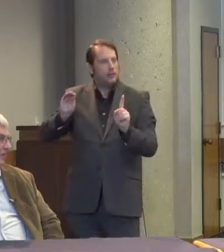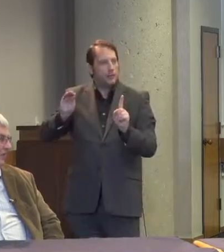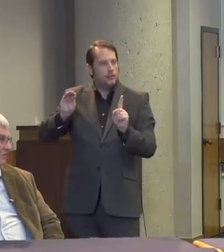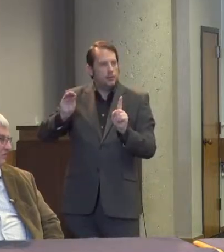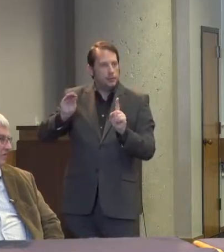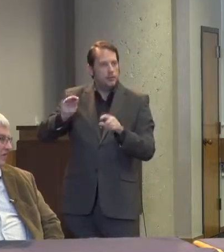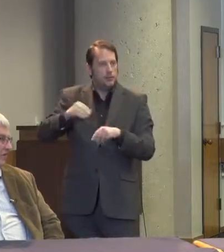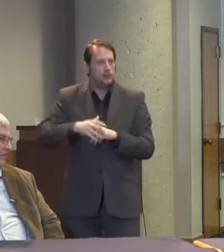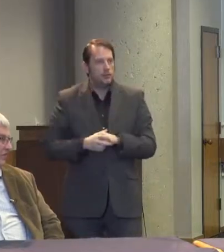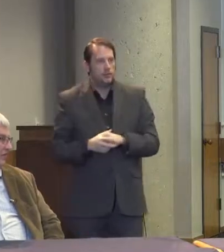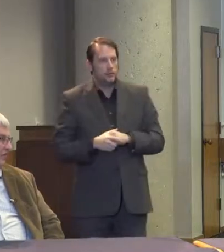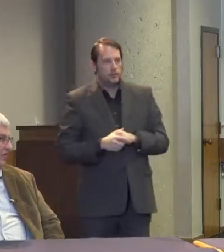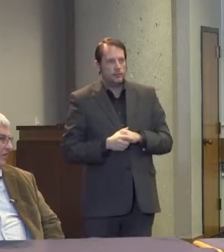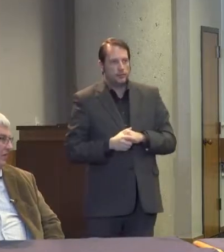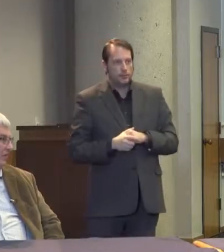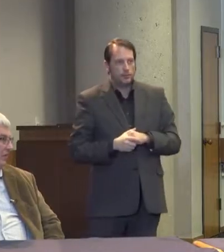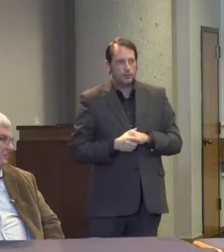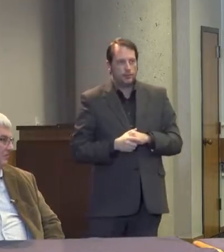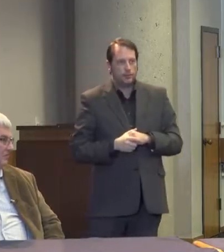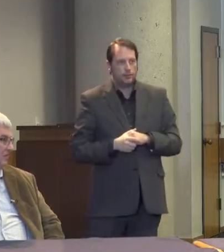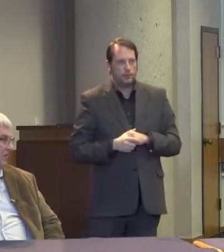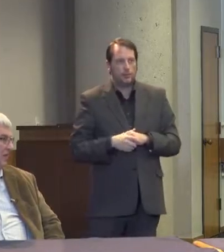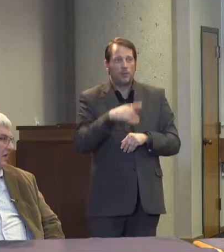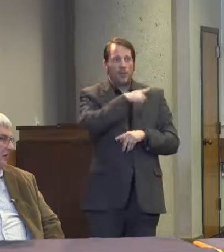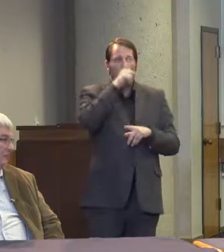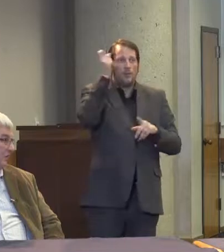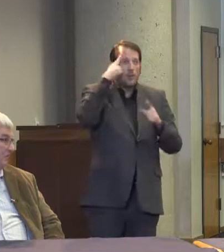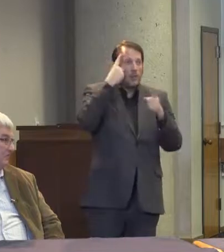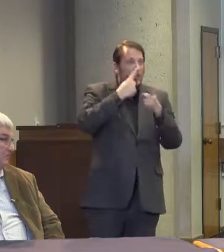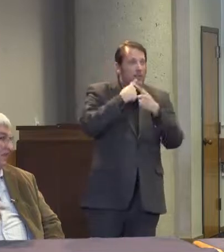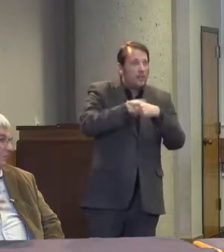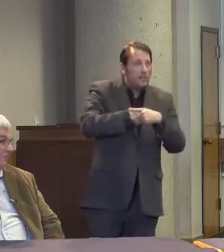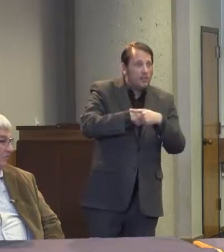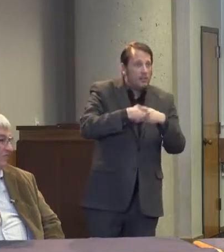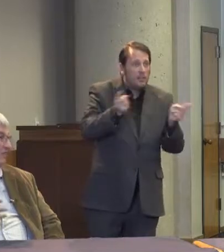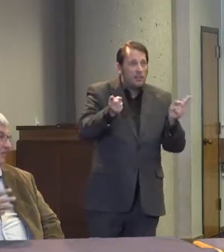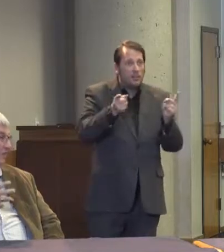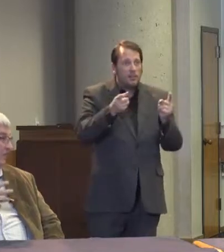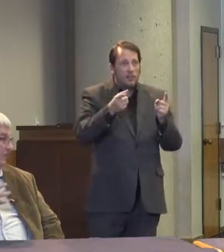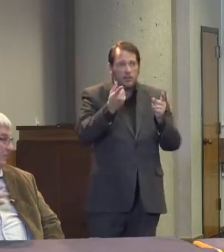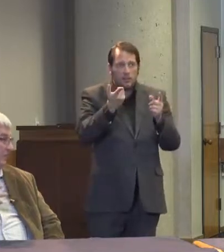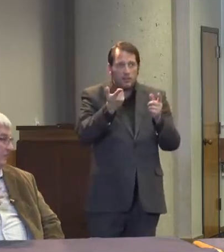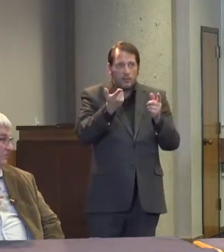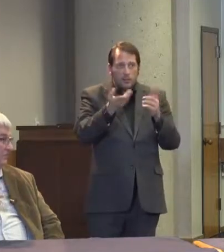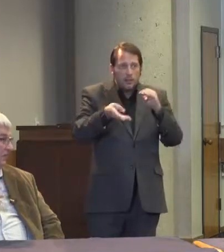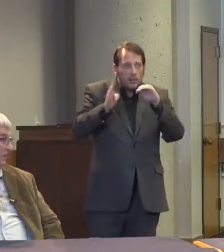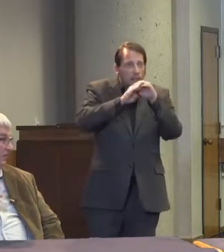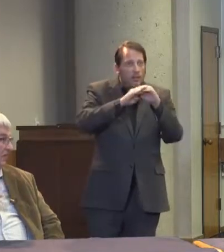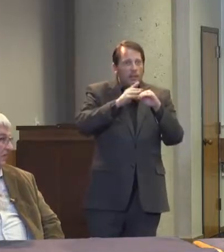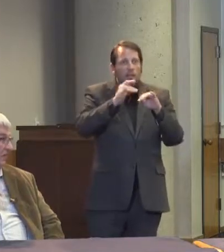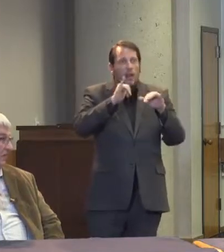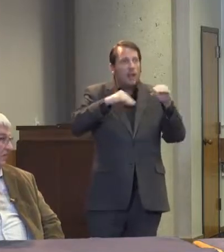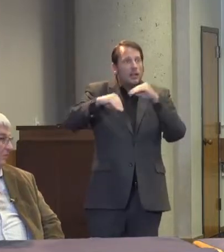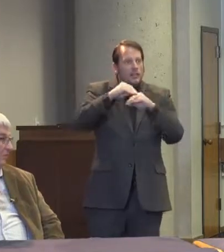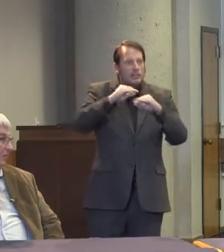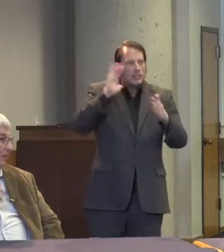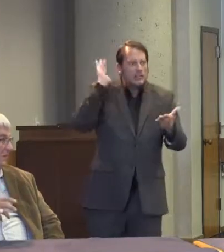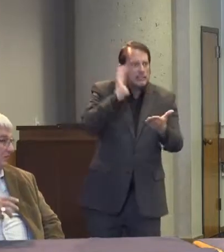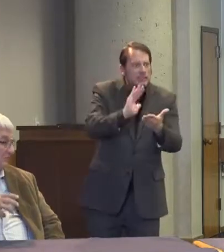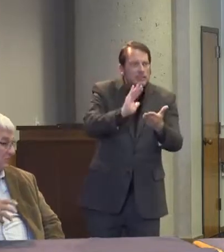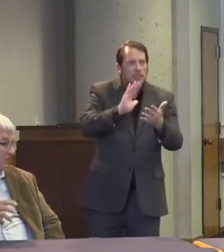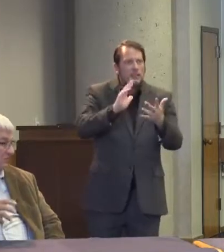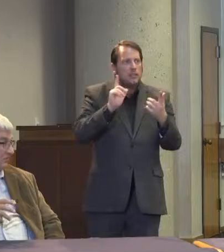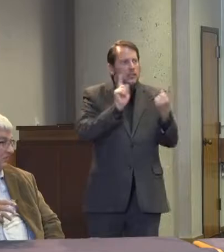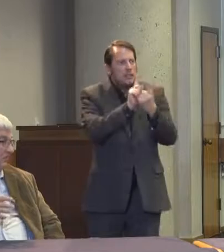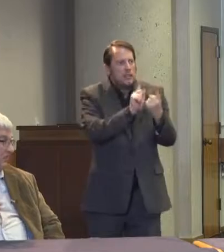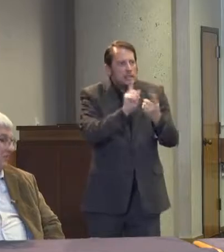made his announcement and the increased restrictions on movement and the increased requirements